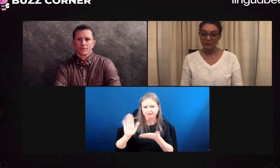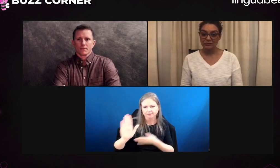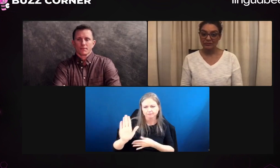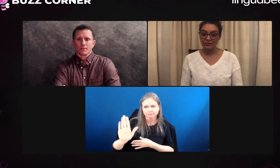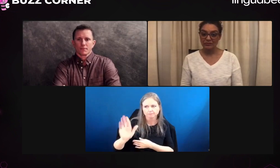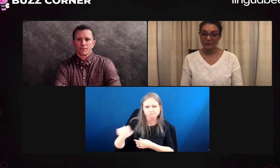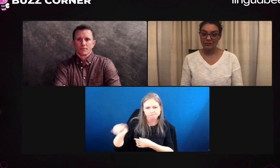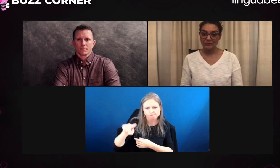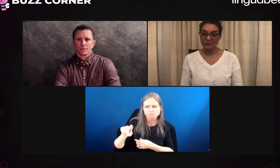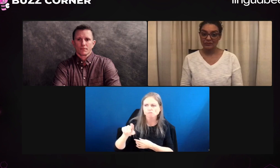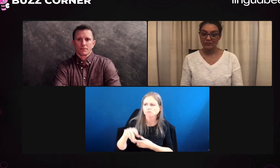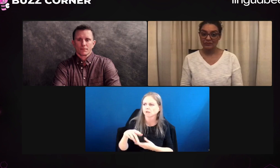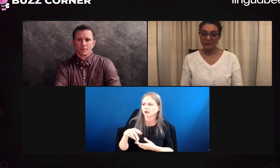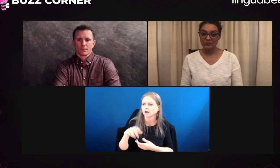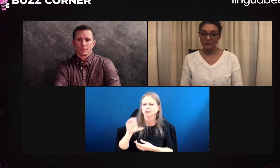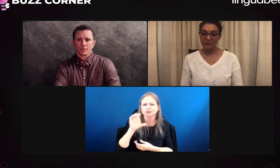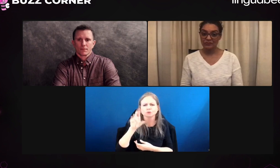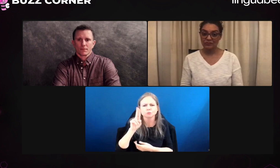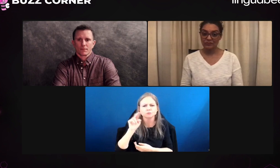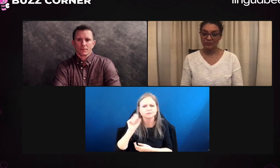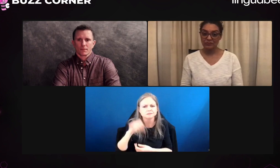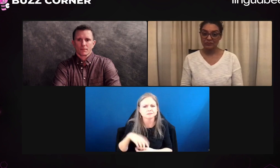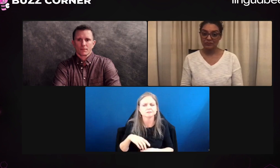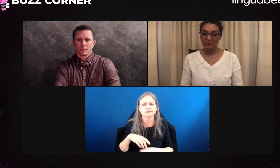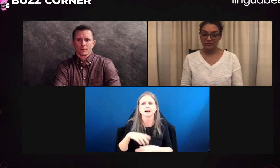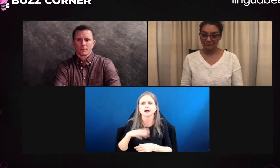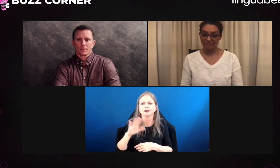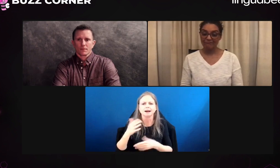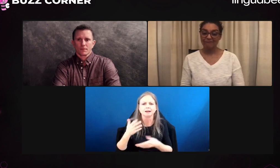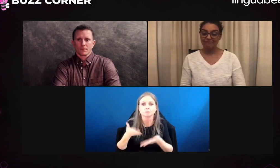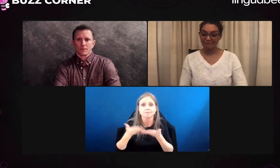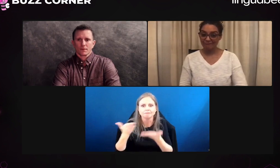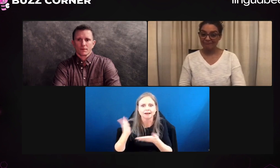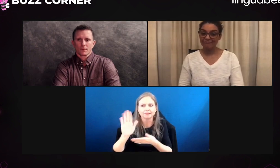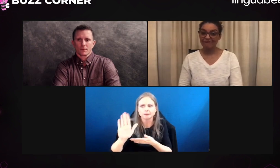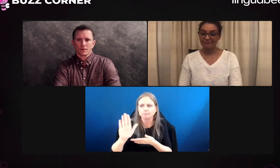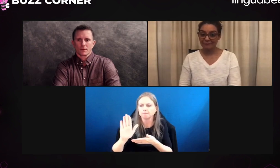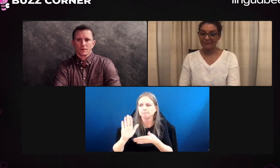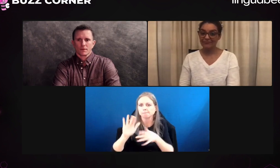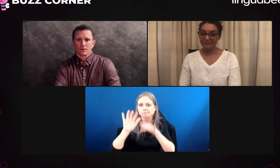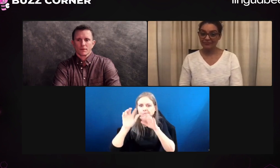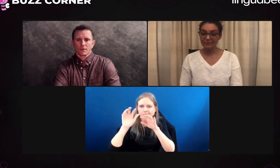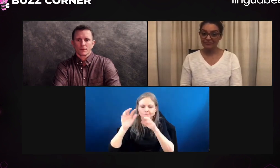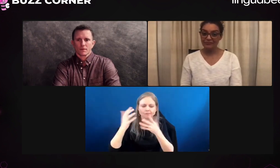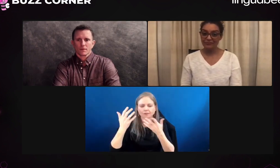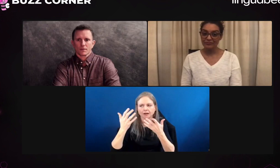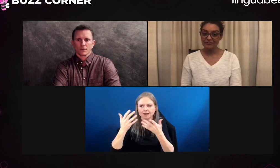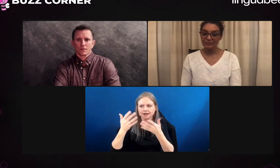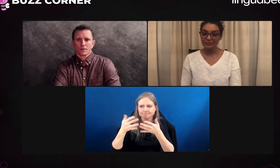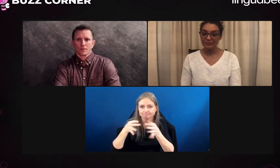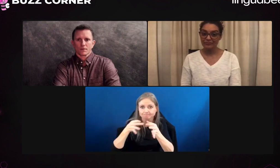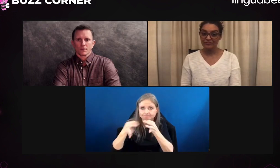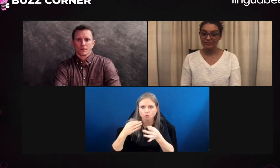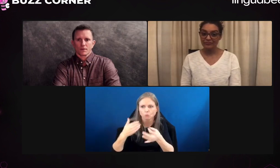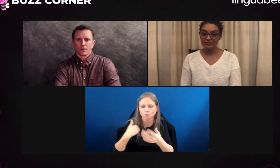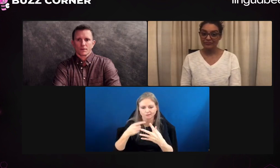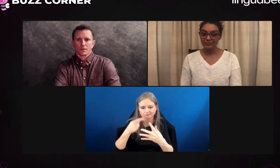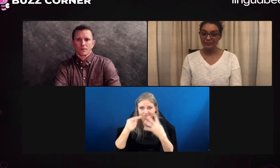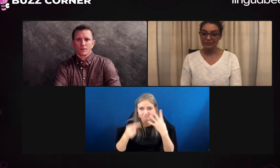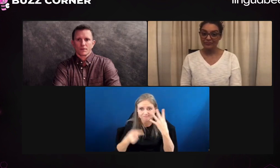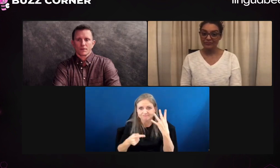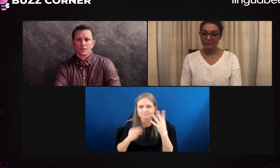as far as I'm concerned, you know, cues, for example, I offer